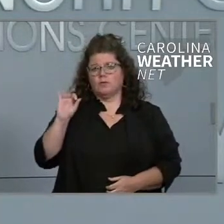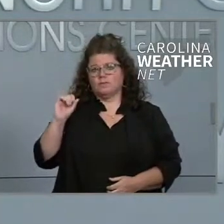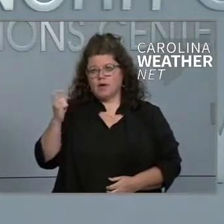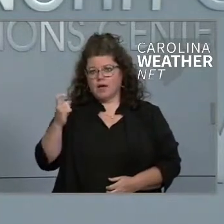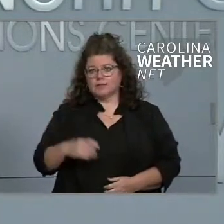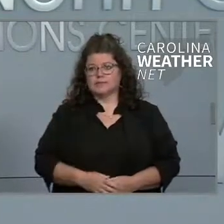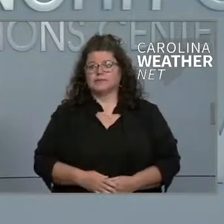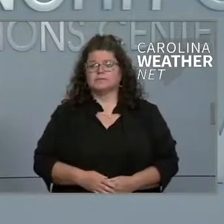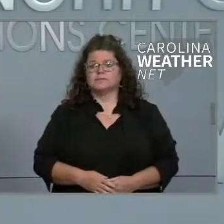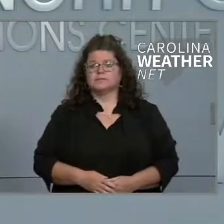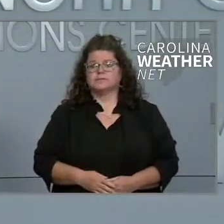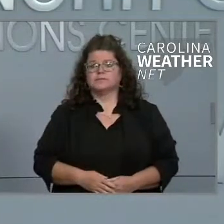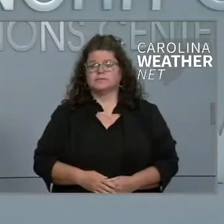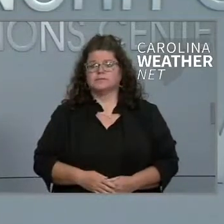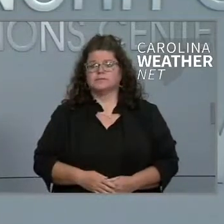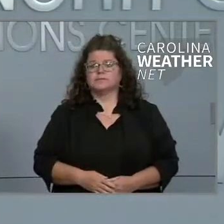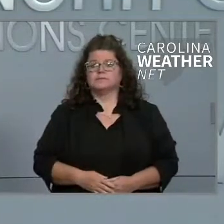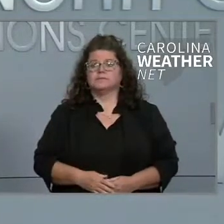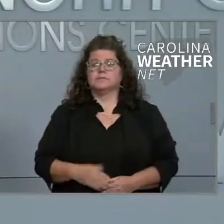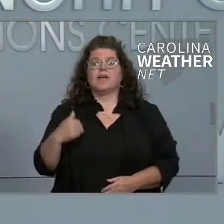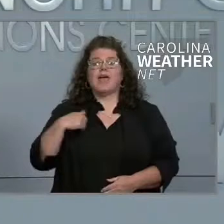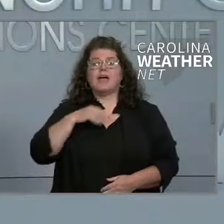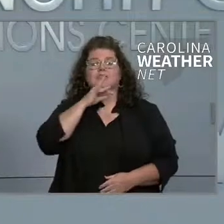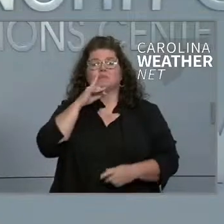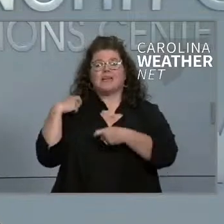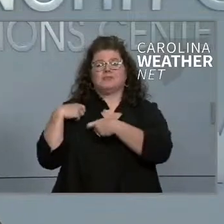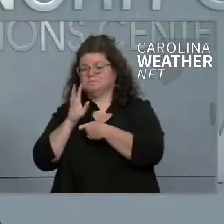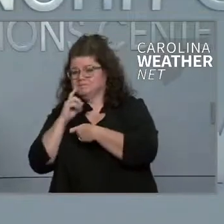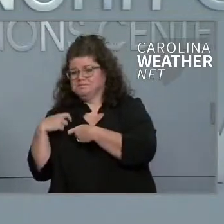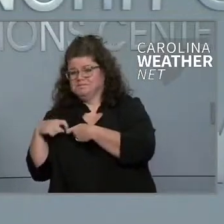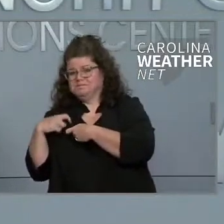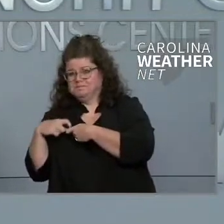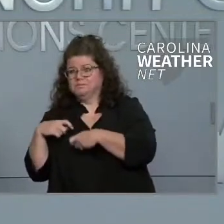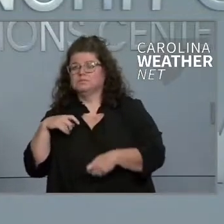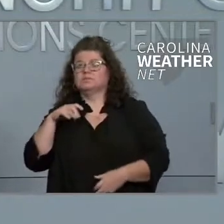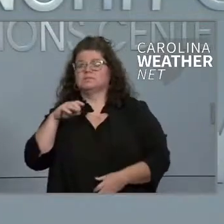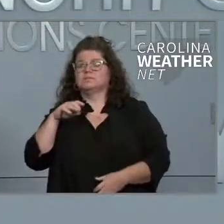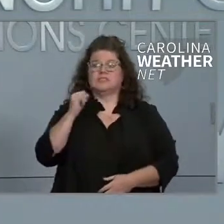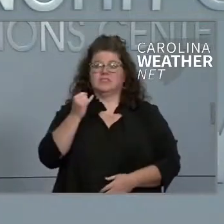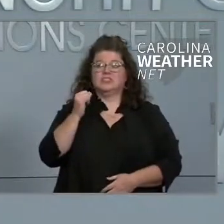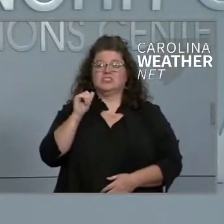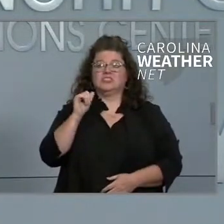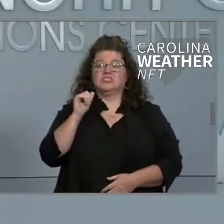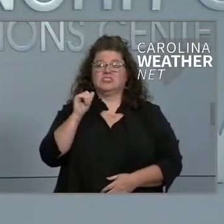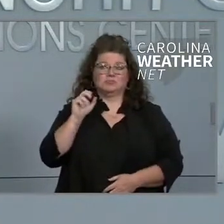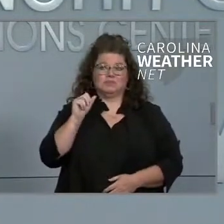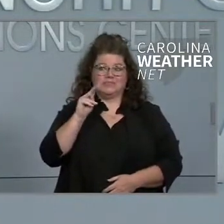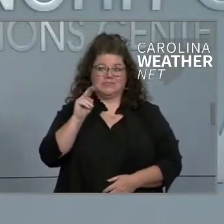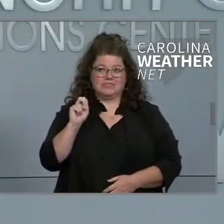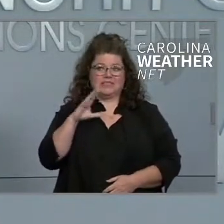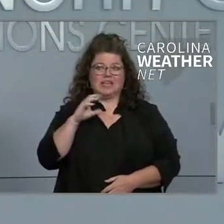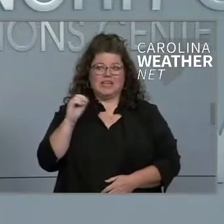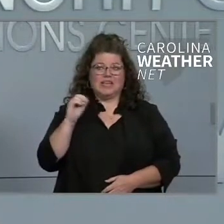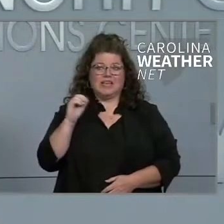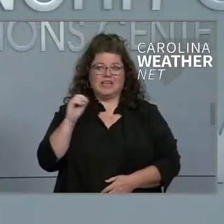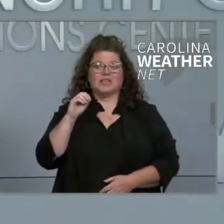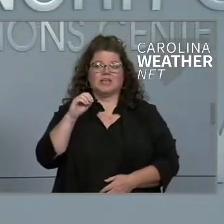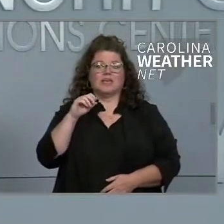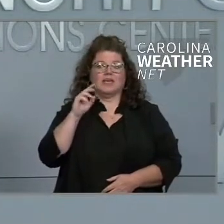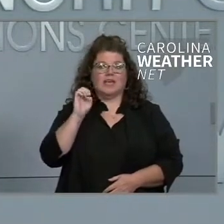and behind the scenes our Spanish language interpreters are Yasir Mativier and Erica